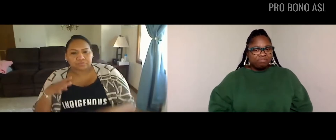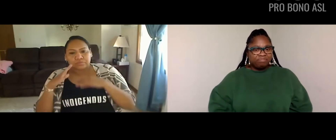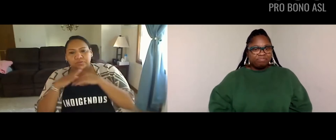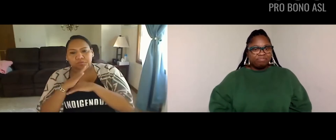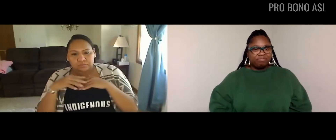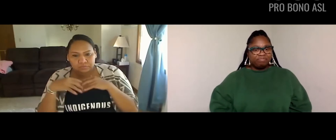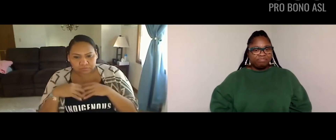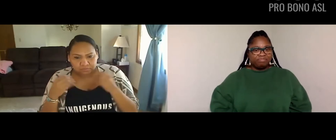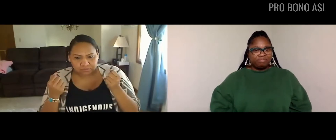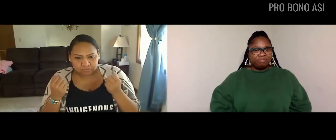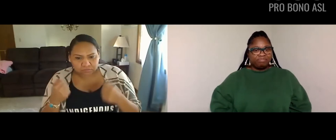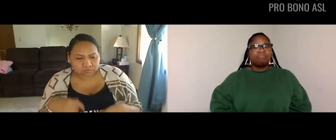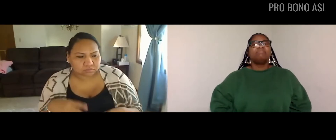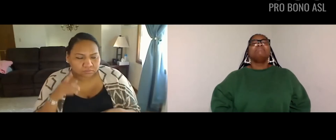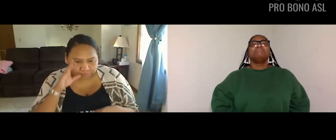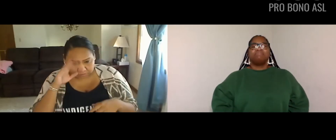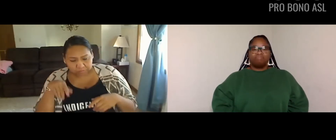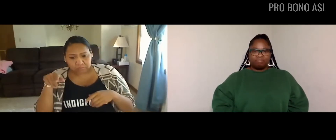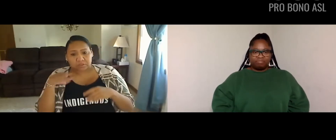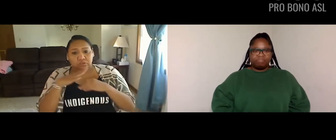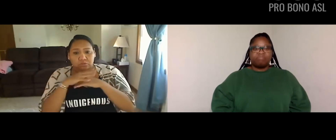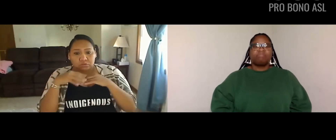talking about ISL, Indigenous Sign Language.